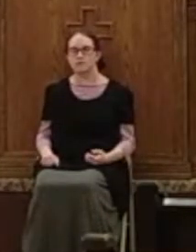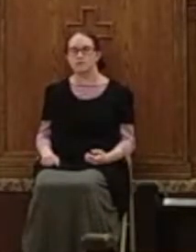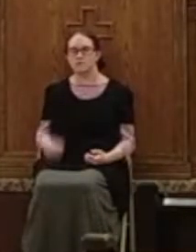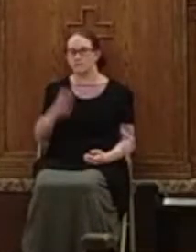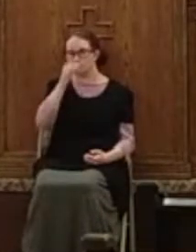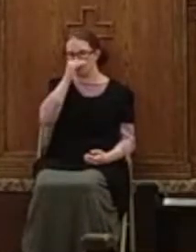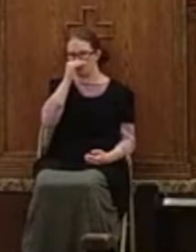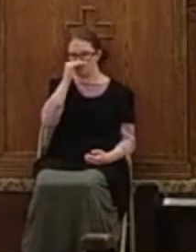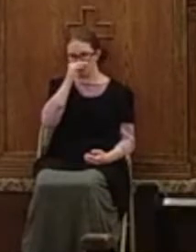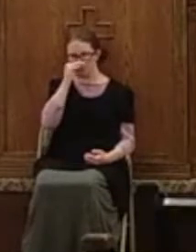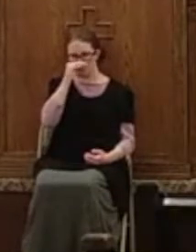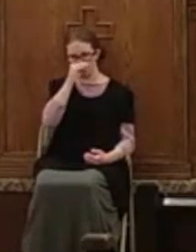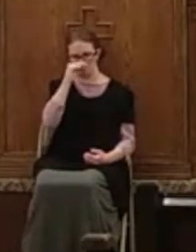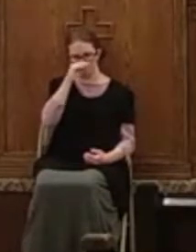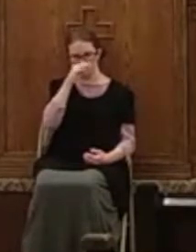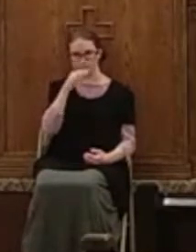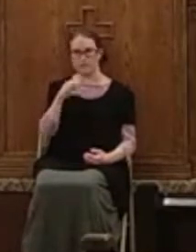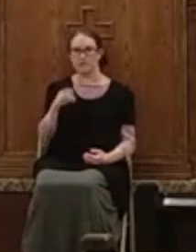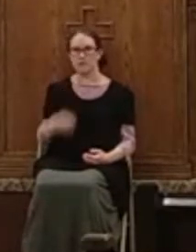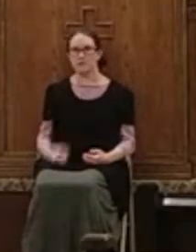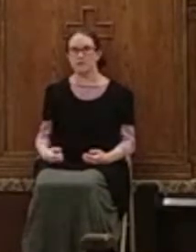Confidence. Yes, sir.